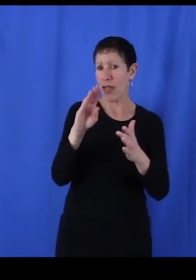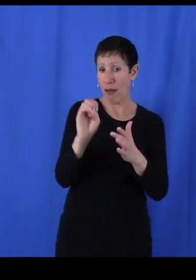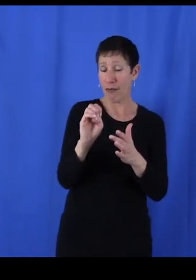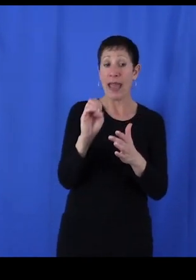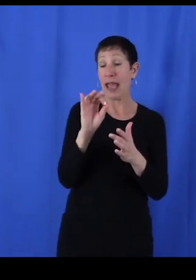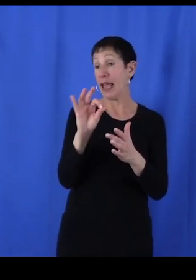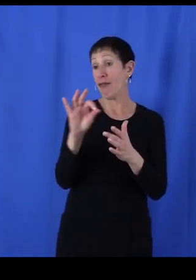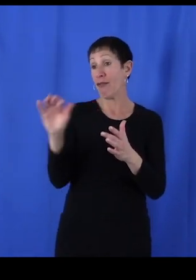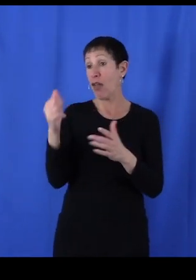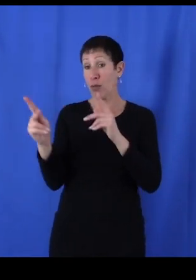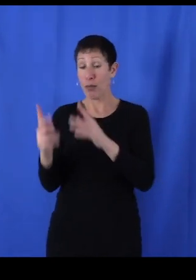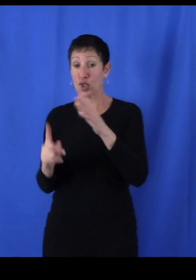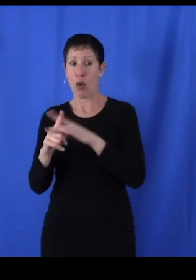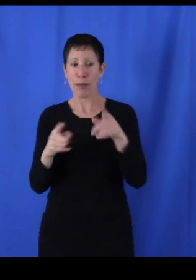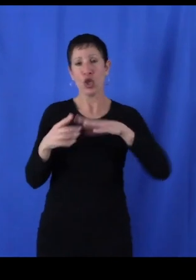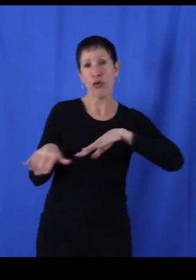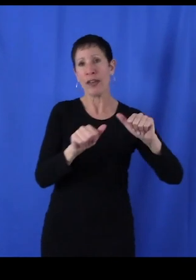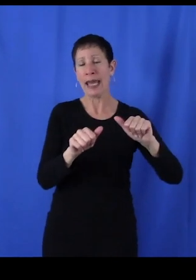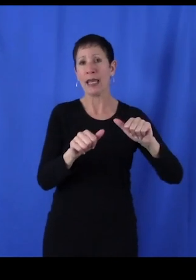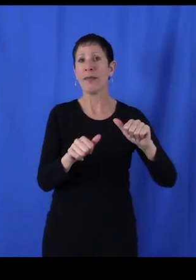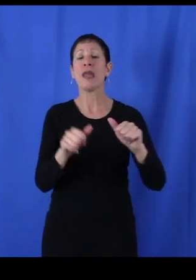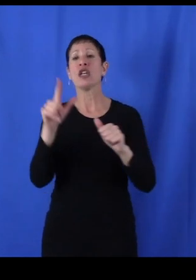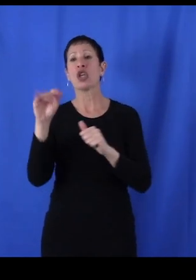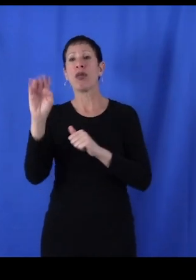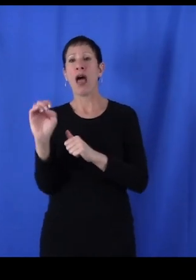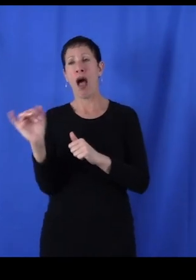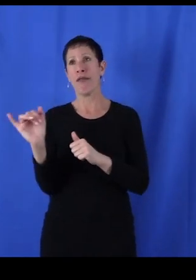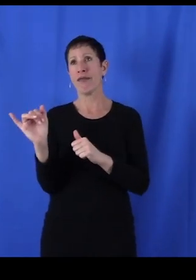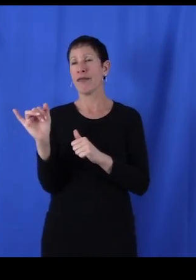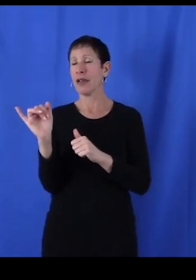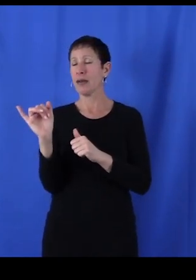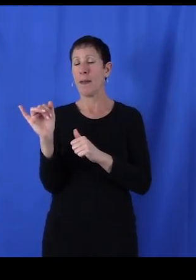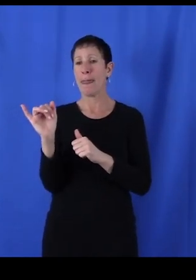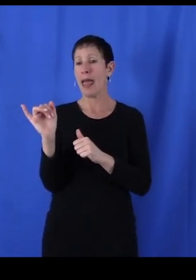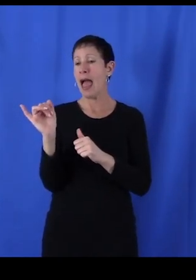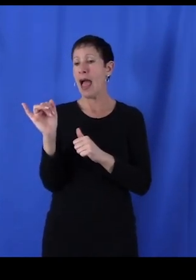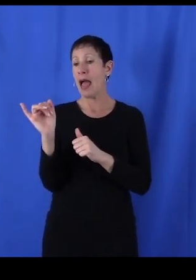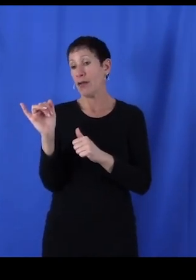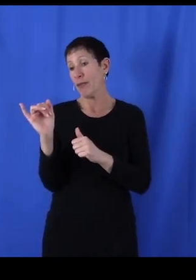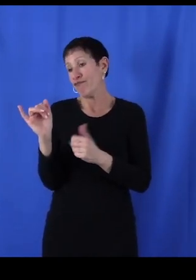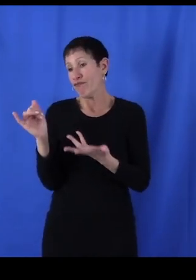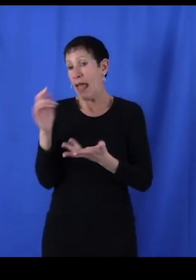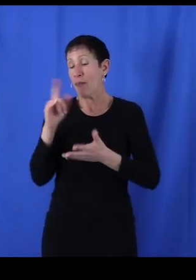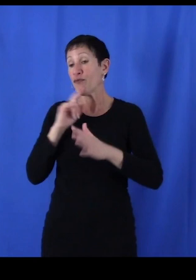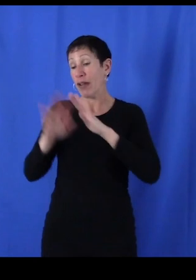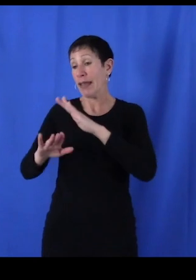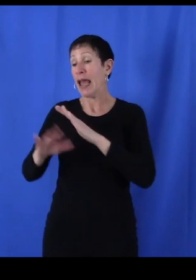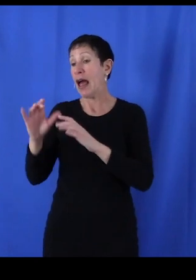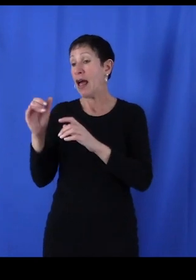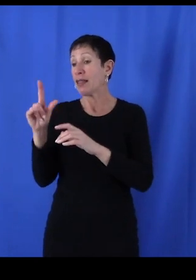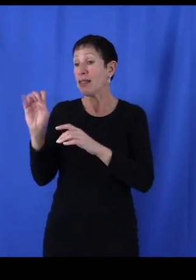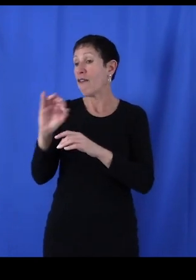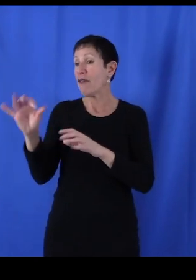other people show up, right? And love as inherently love of the same, love as